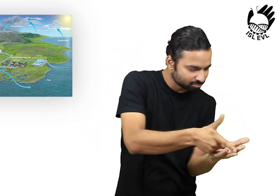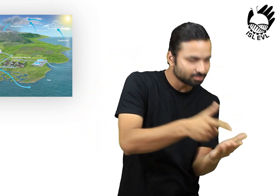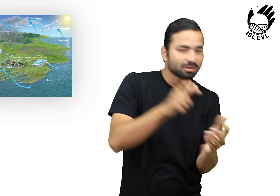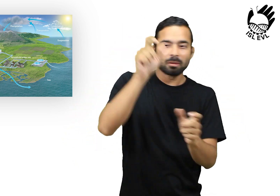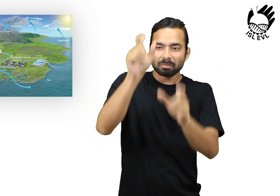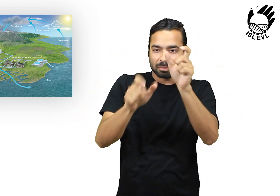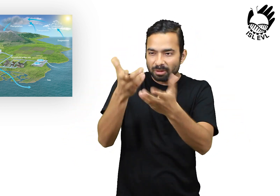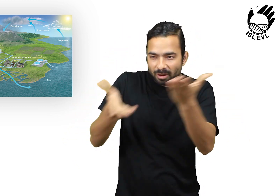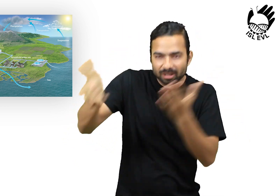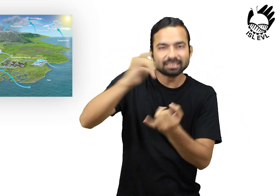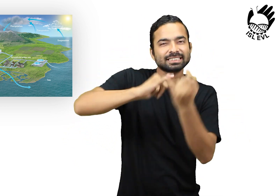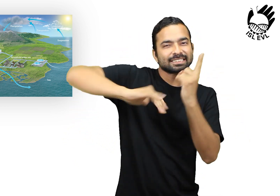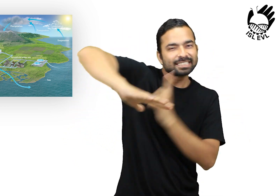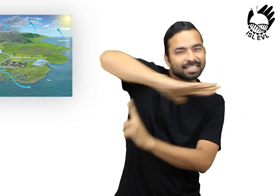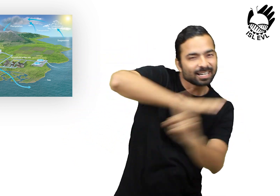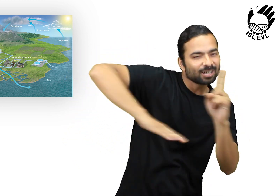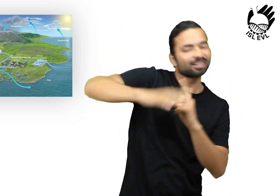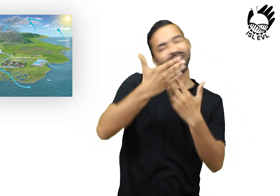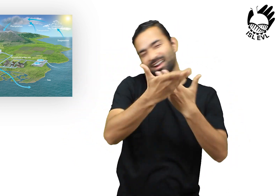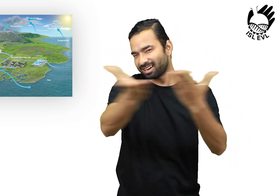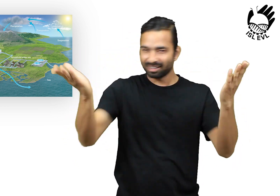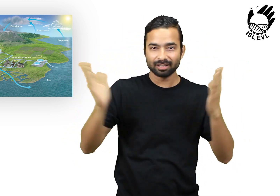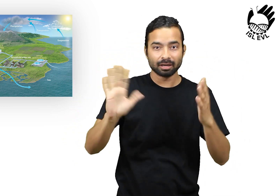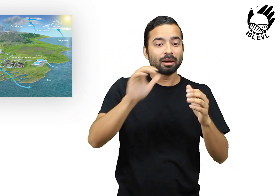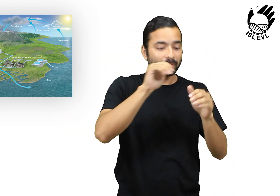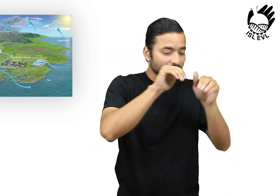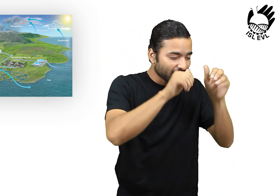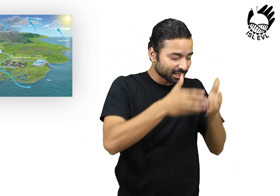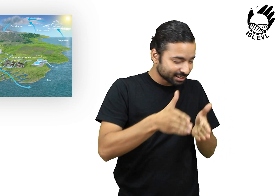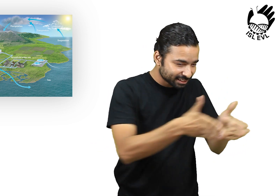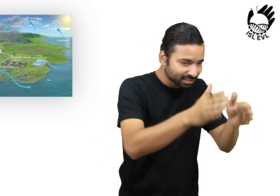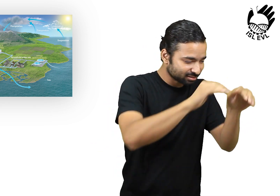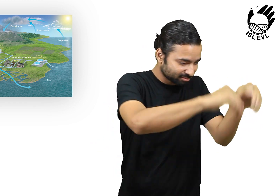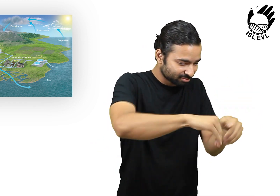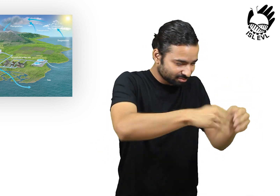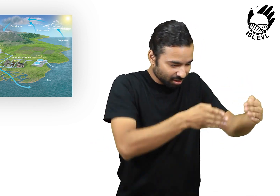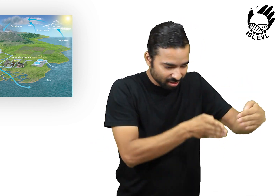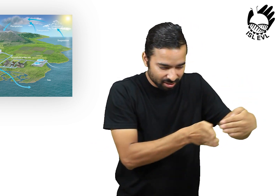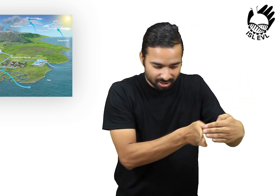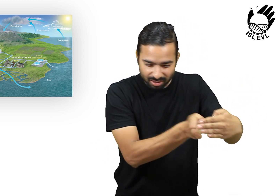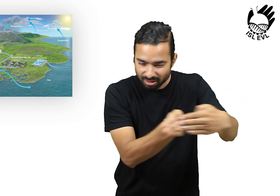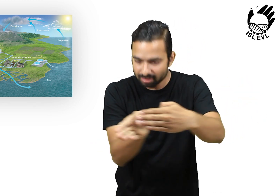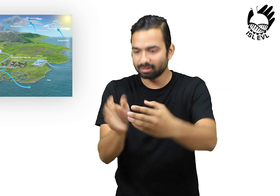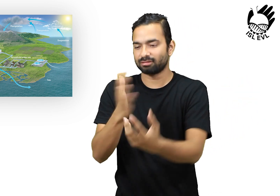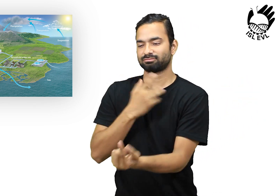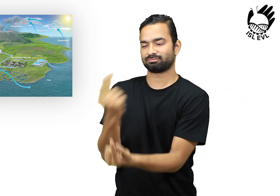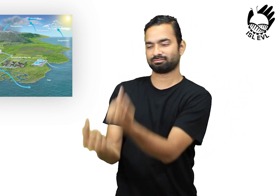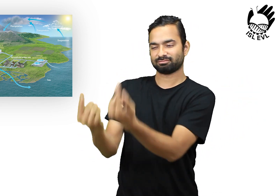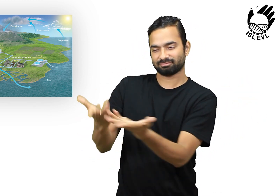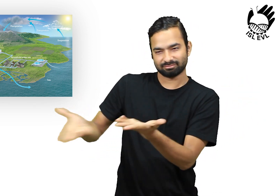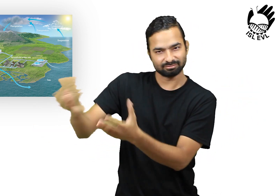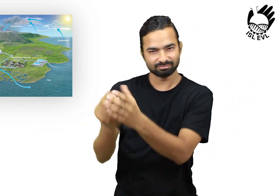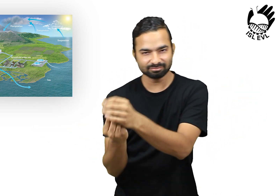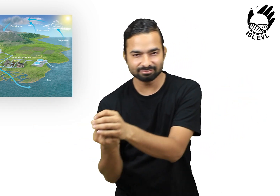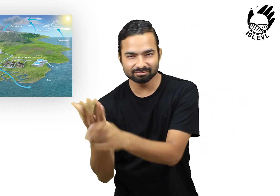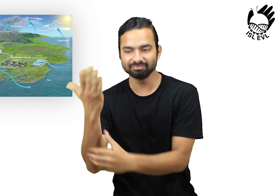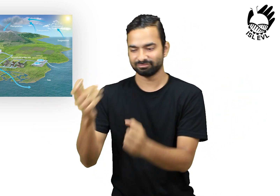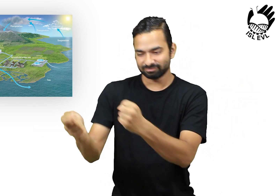built civilizations and societies, we have tried to develop ways of controlling the water to meet our